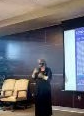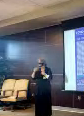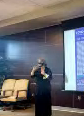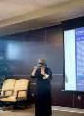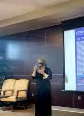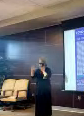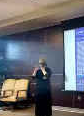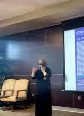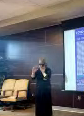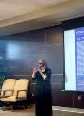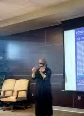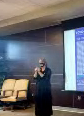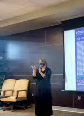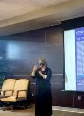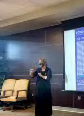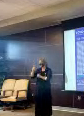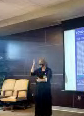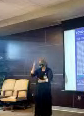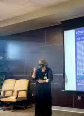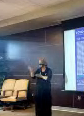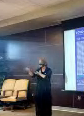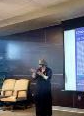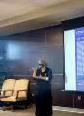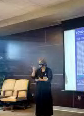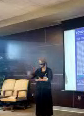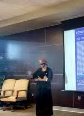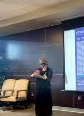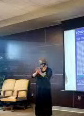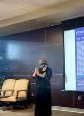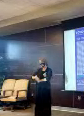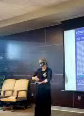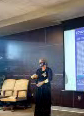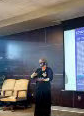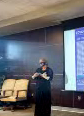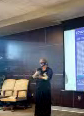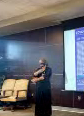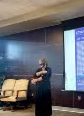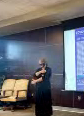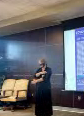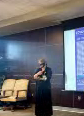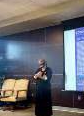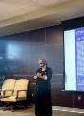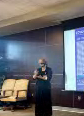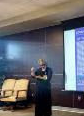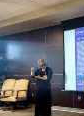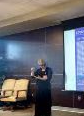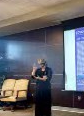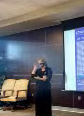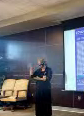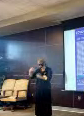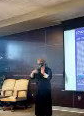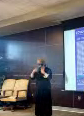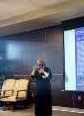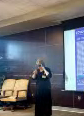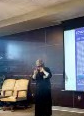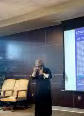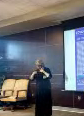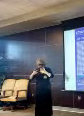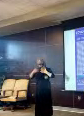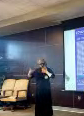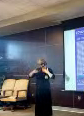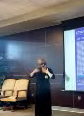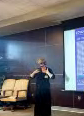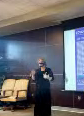with them about why you would like to see them get vaccinated. They undoubtedly will have questions or concerns. That's